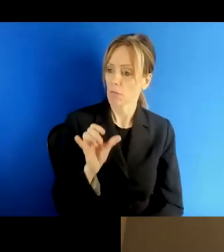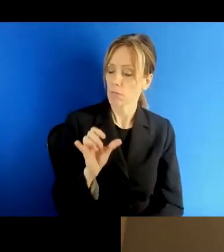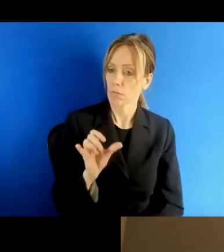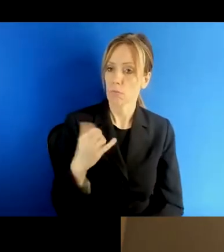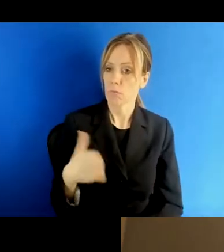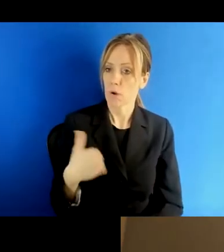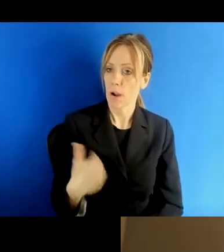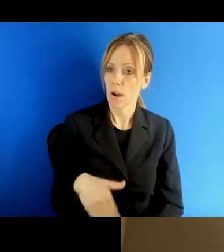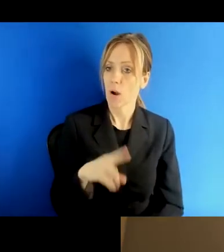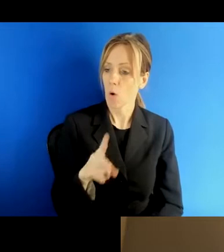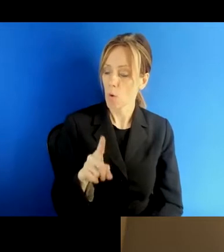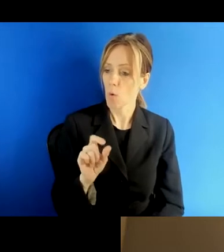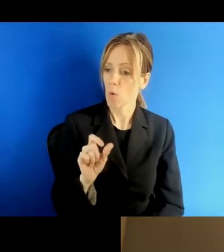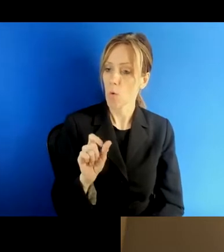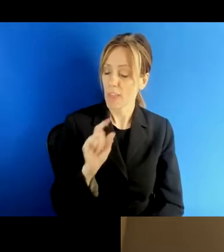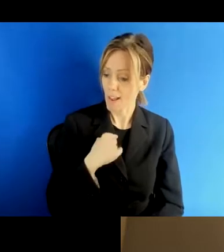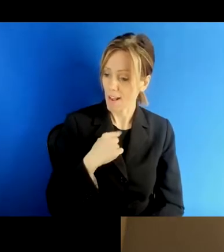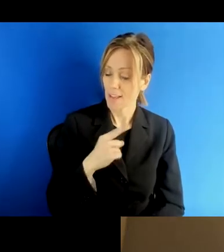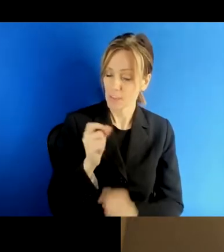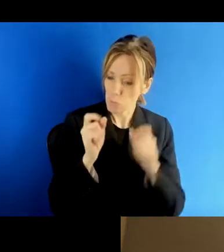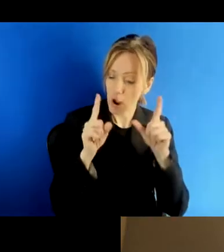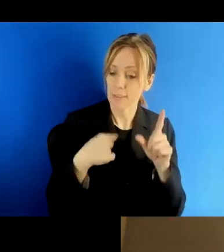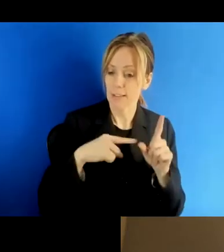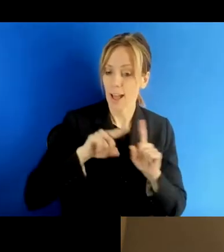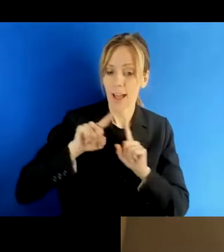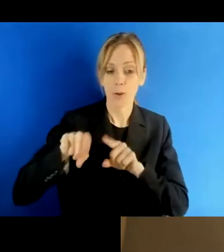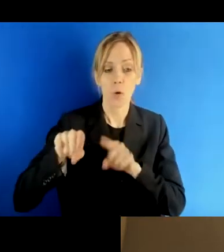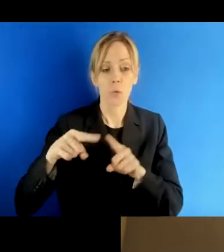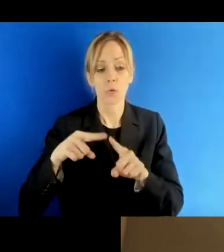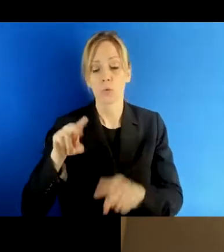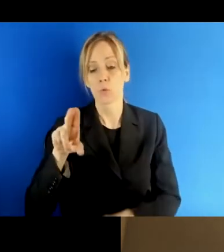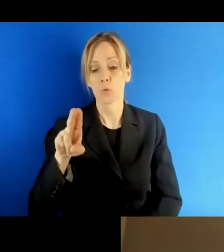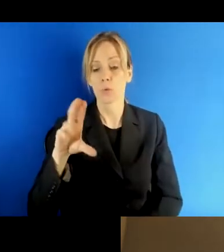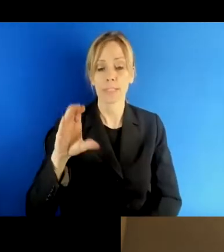attend UC Berkeley as a disabled